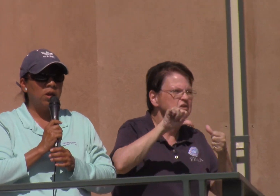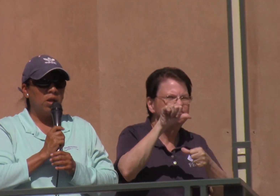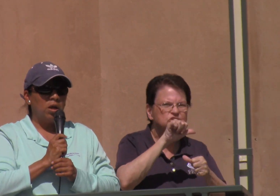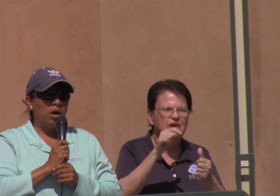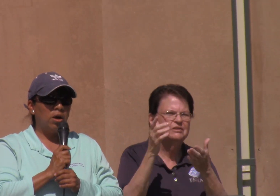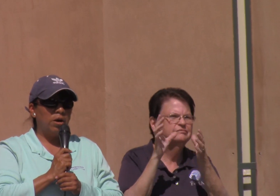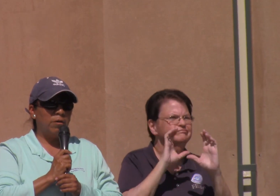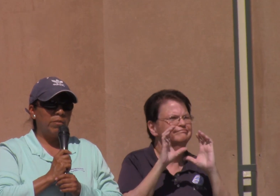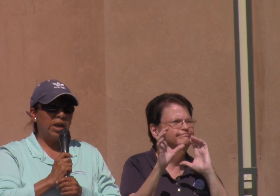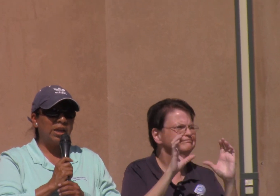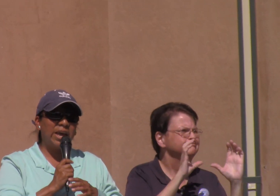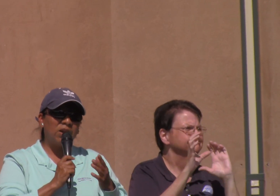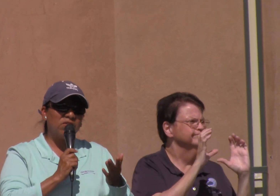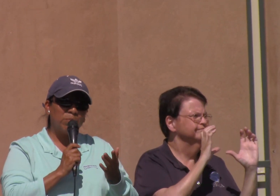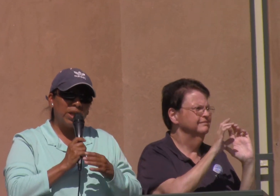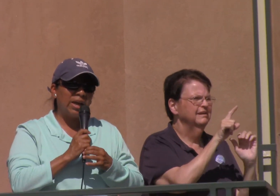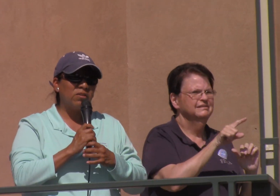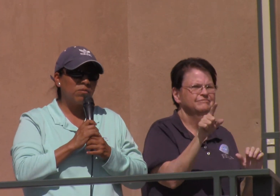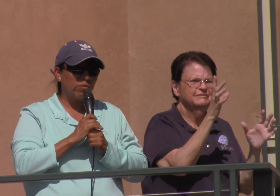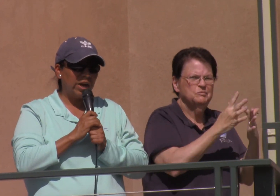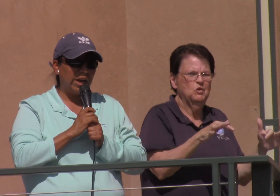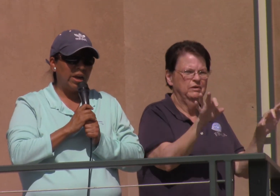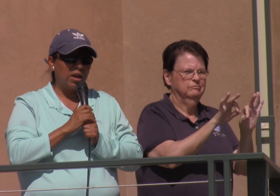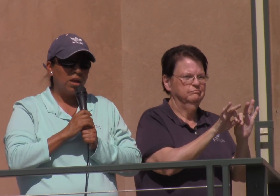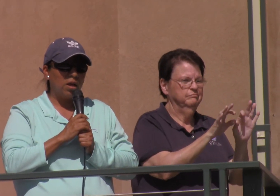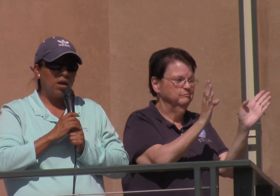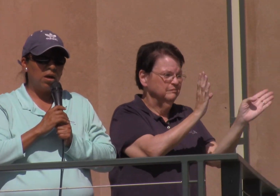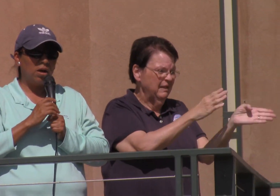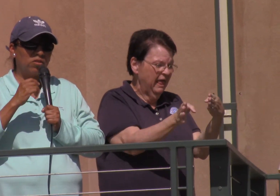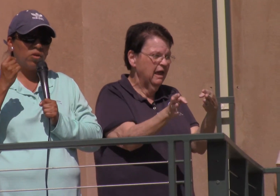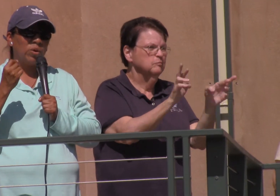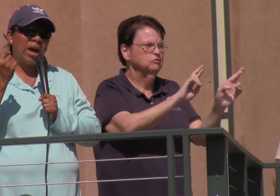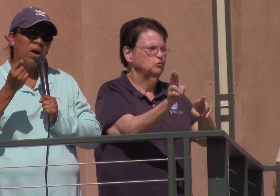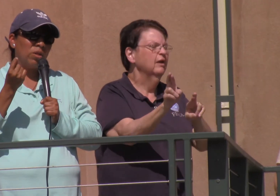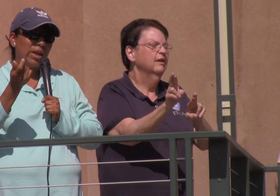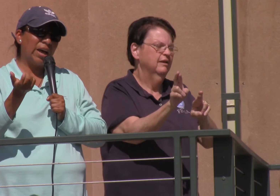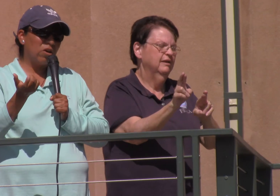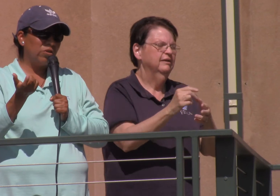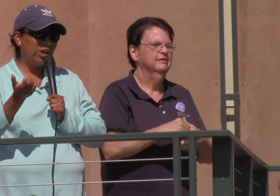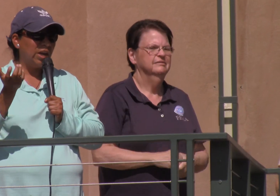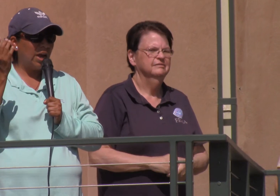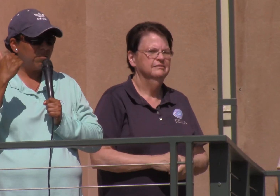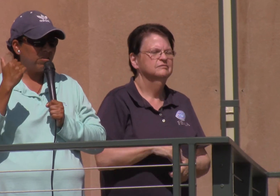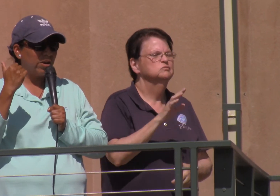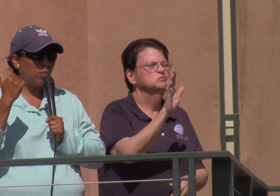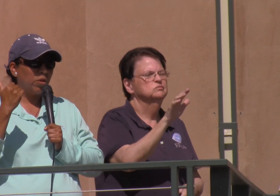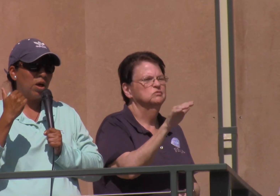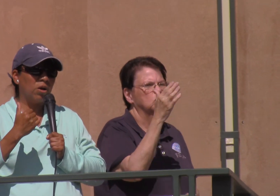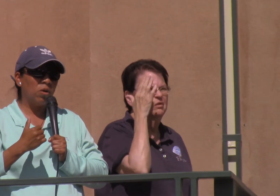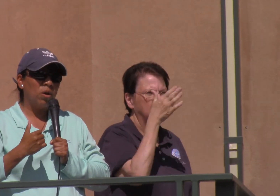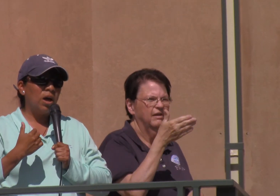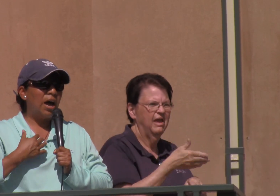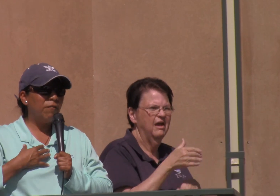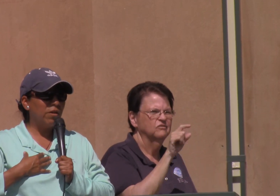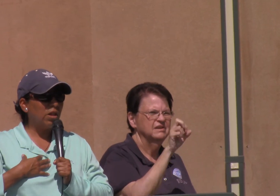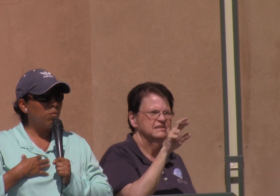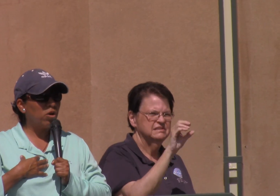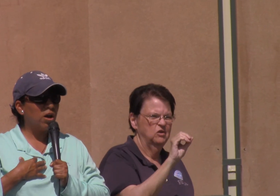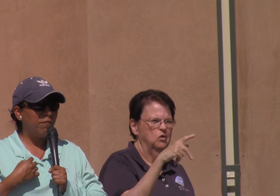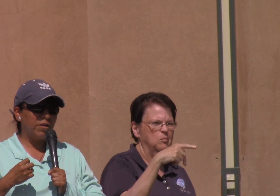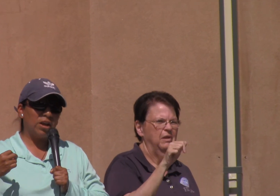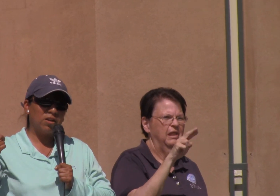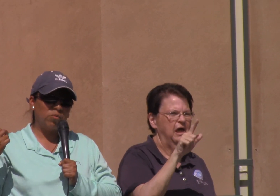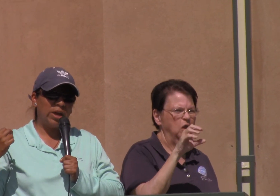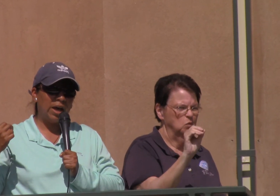other, and get some plants ready. So now, like at Cochiti, after Sierra Pilado, I feel a lot